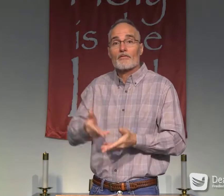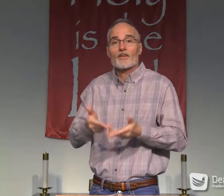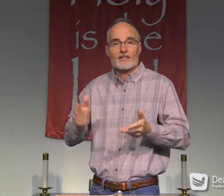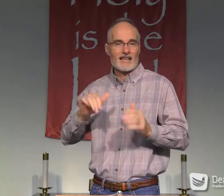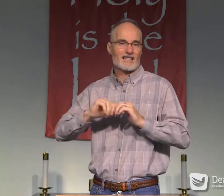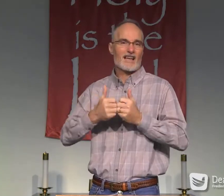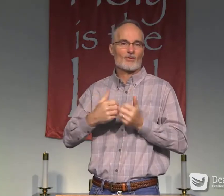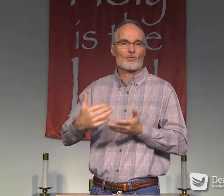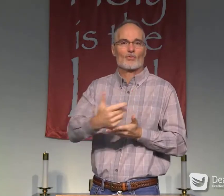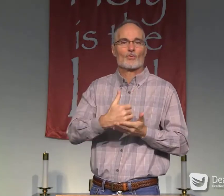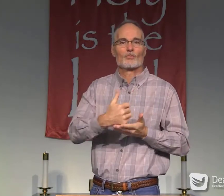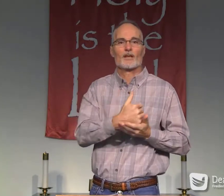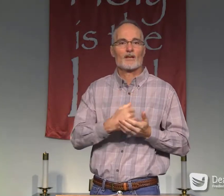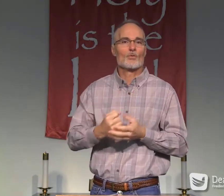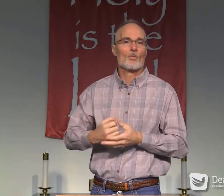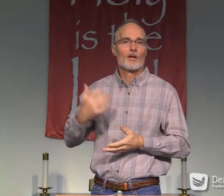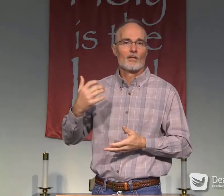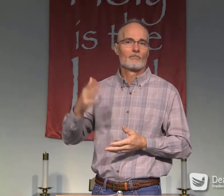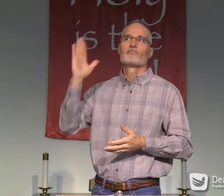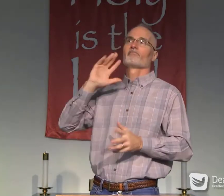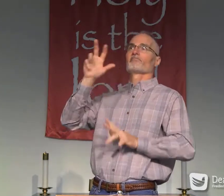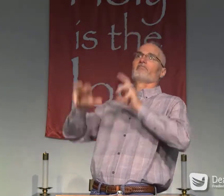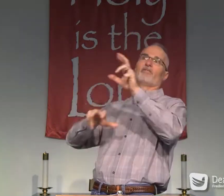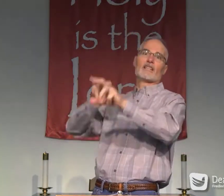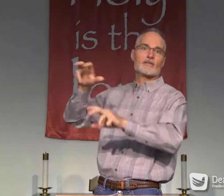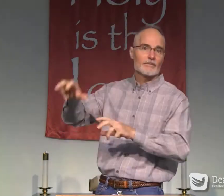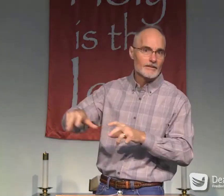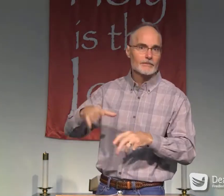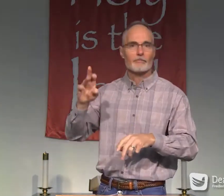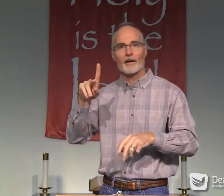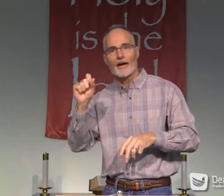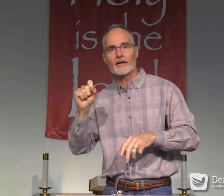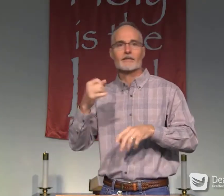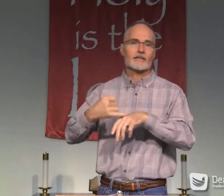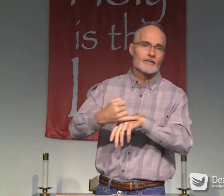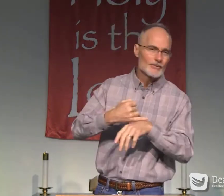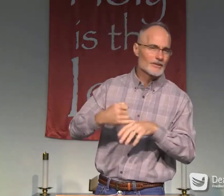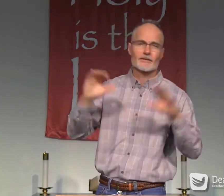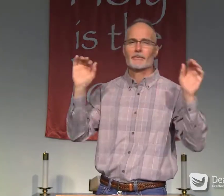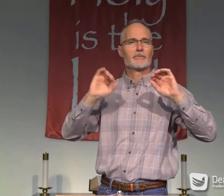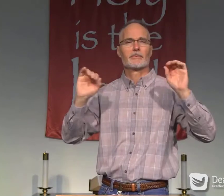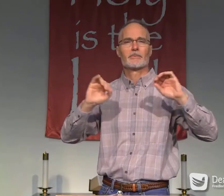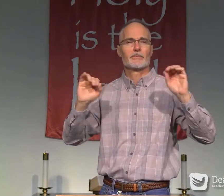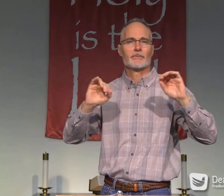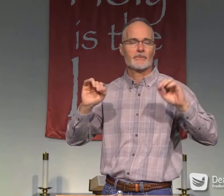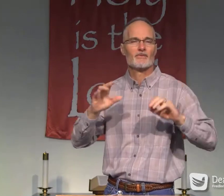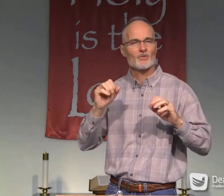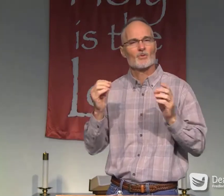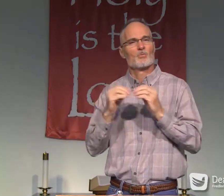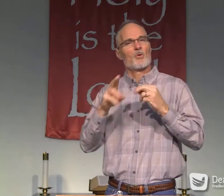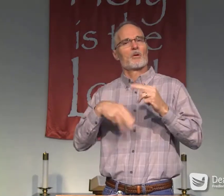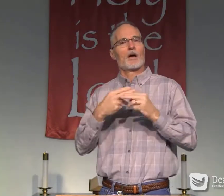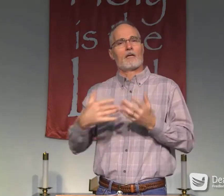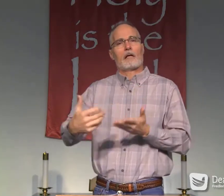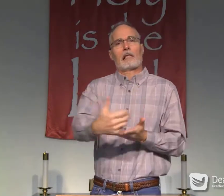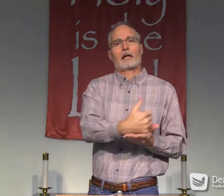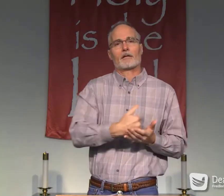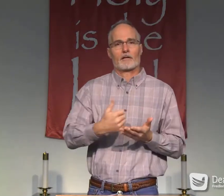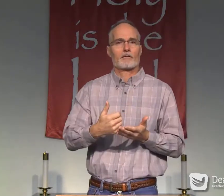you had a lot of those things, that's how you accumulated wealth back in those days. They didn't have, you know, interest-bearing